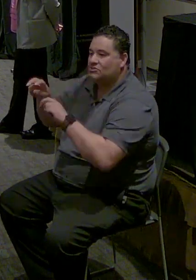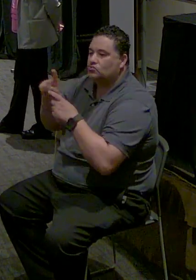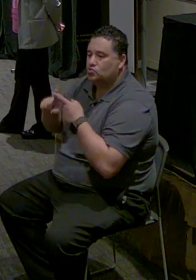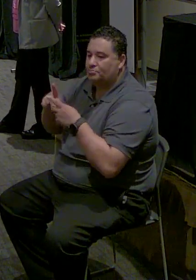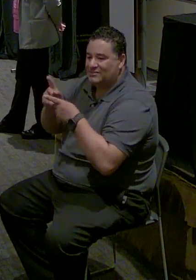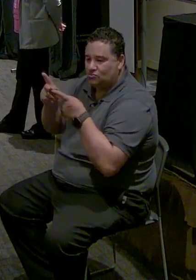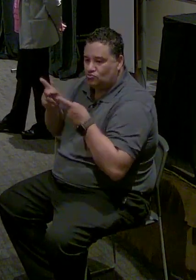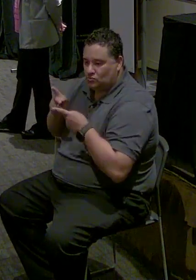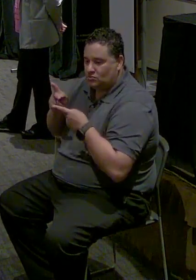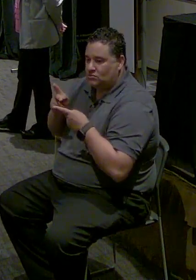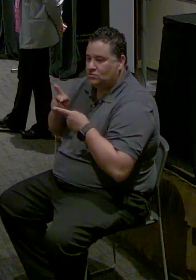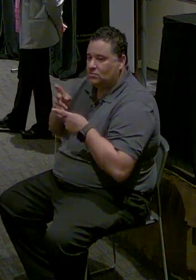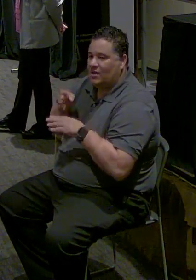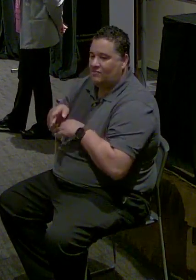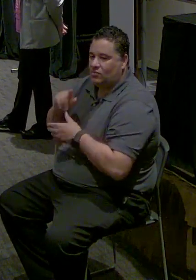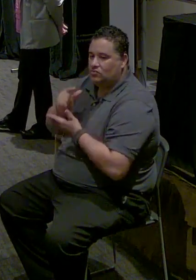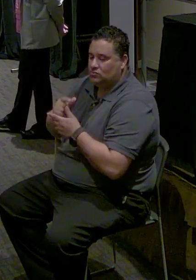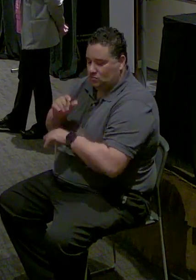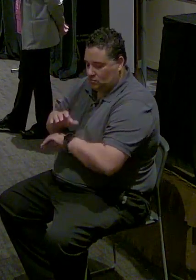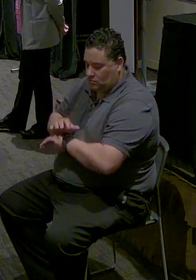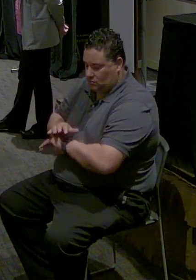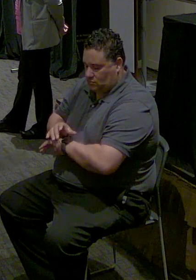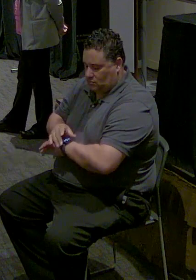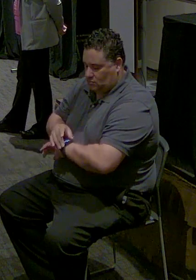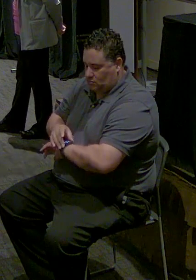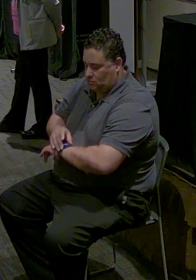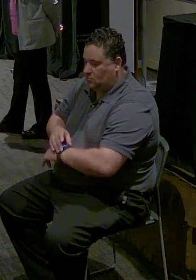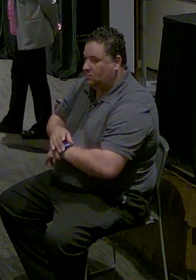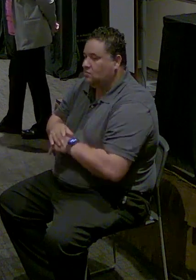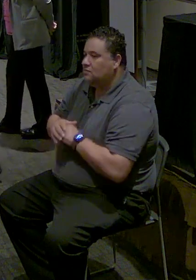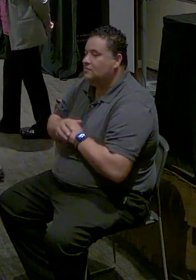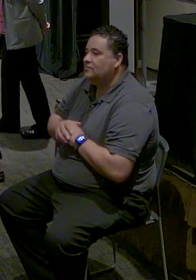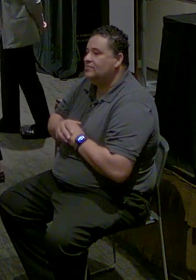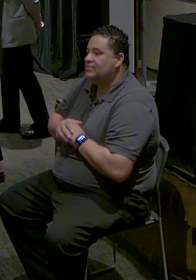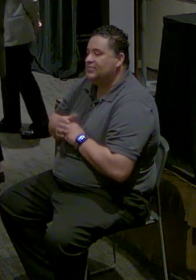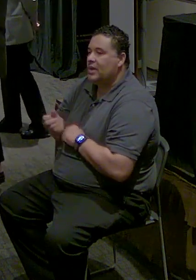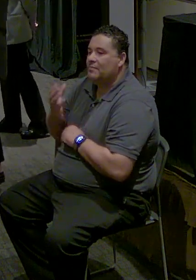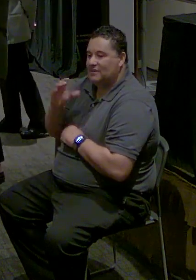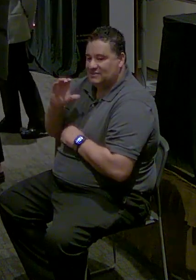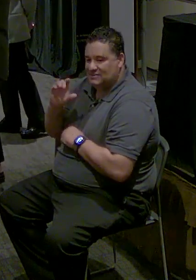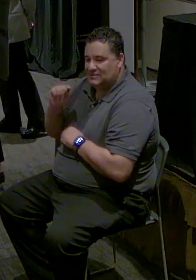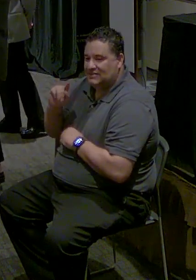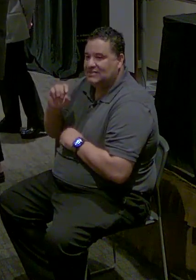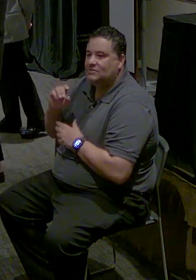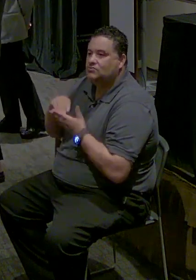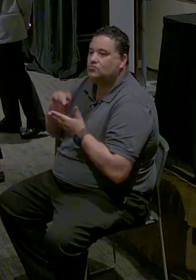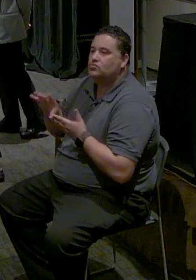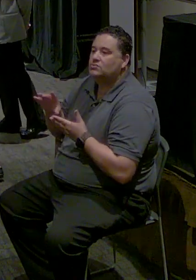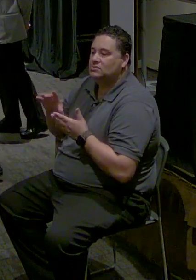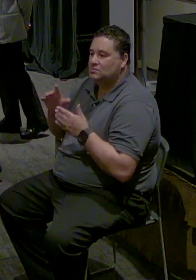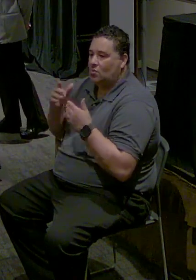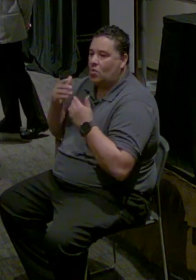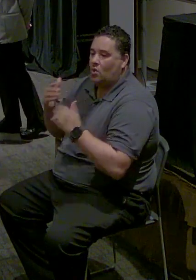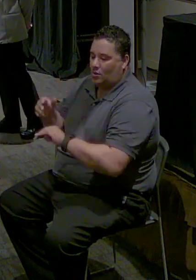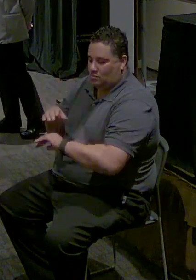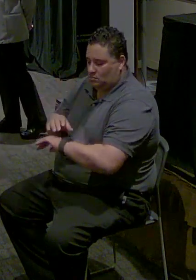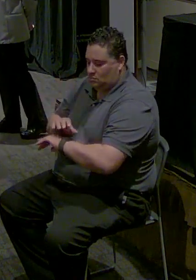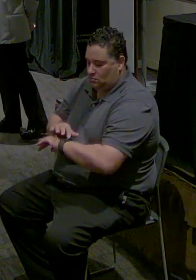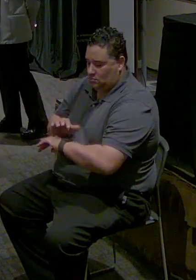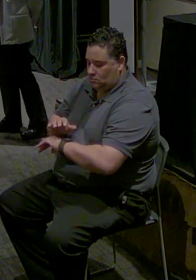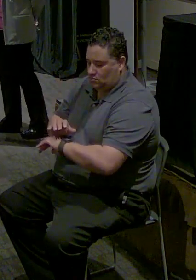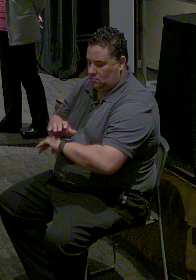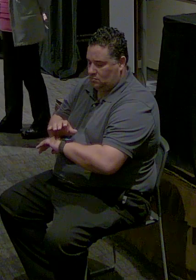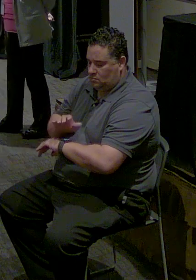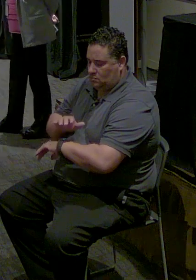Oh, yes. Right. How many CTE students go on then to either positions or